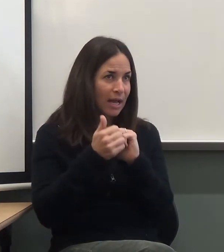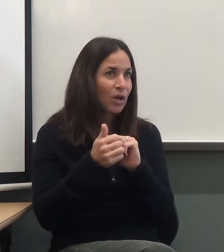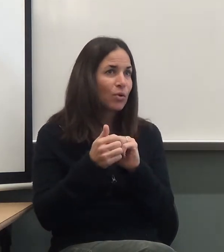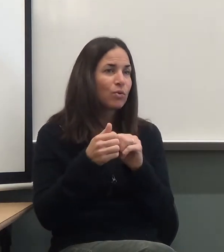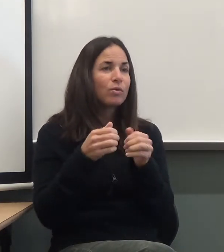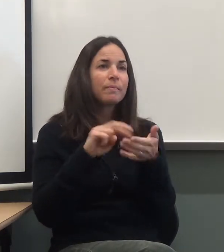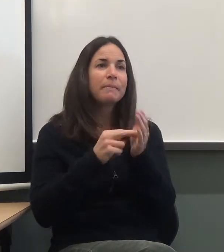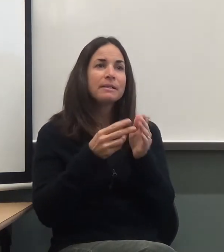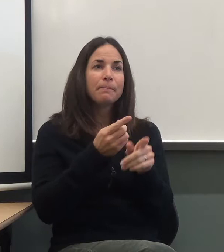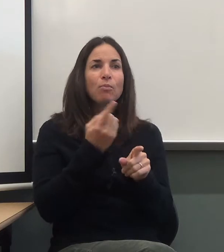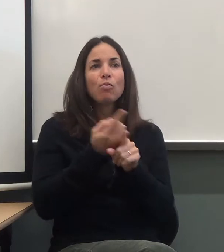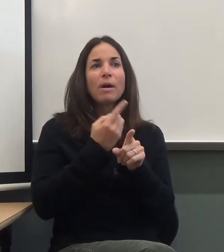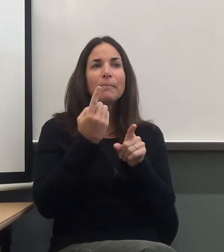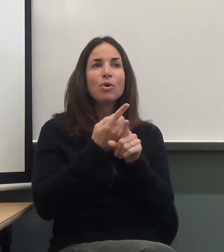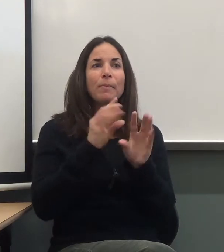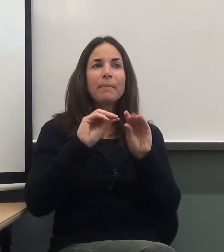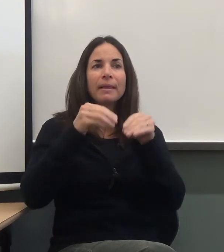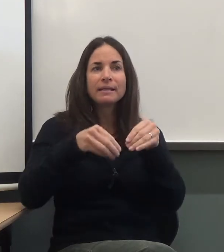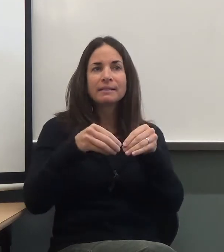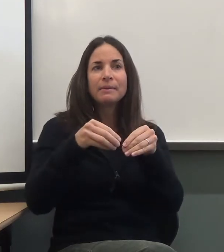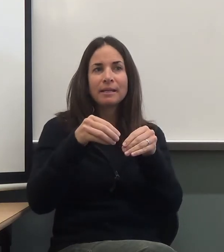proper placement